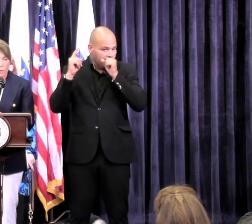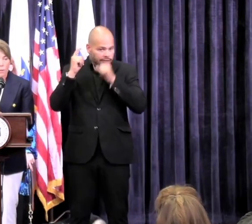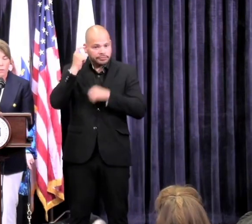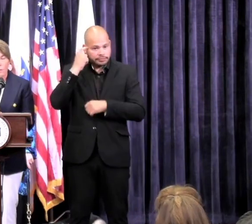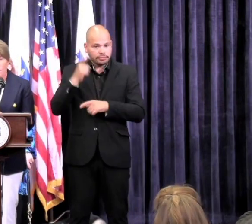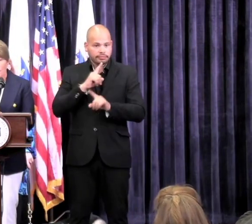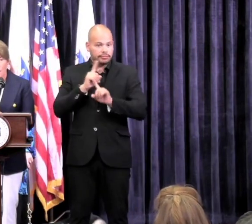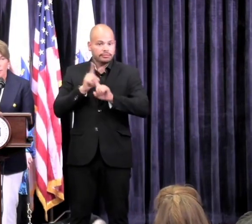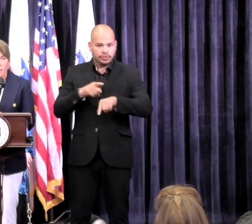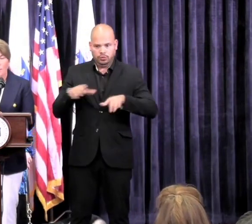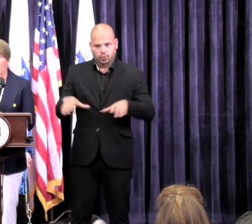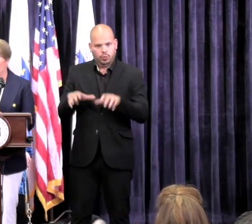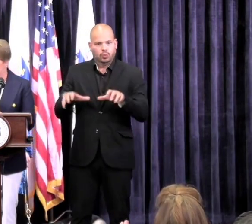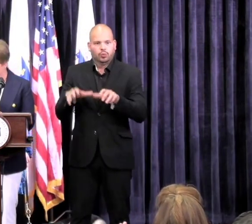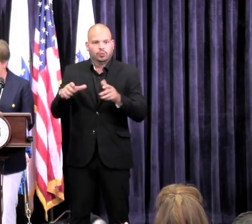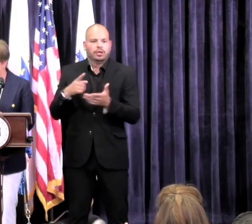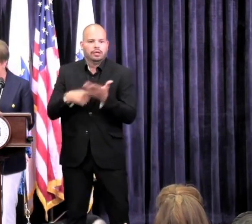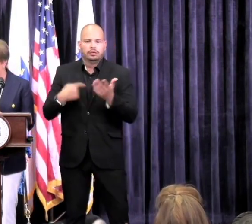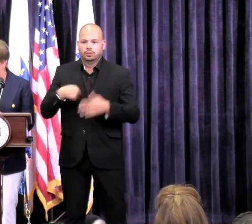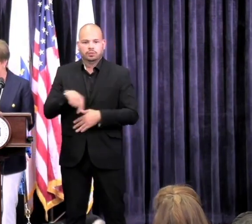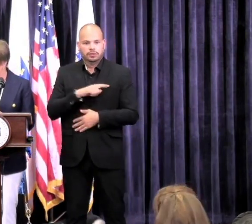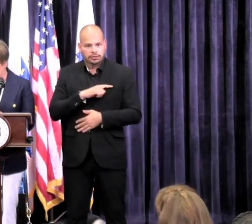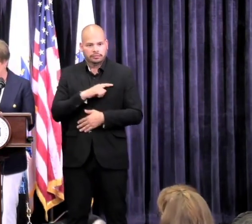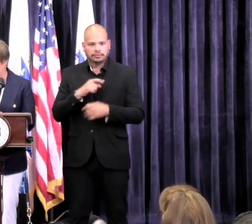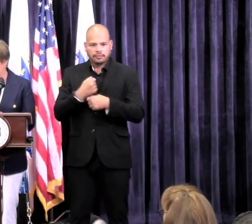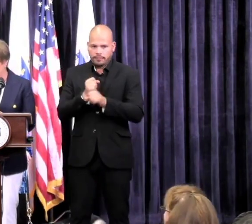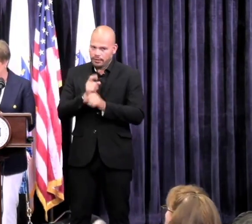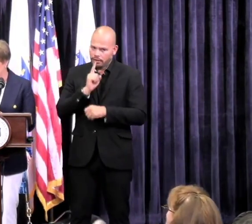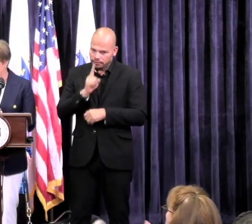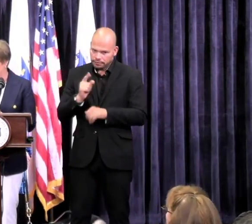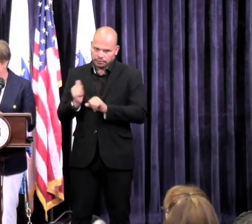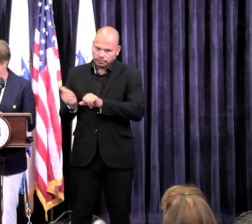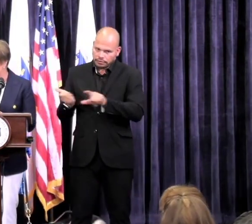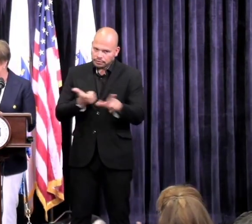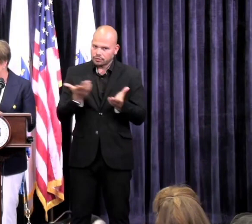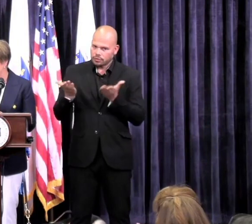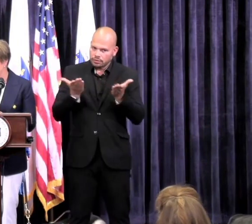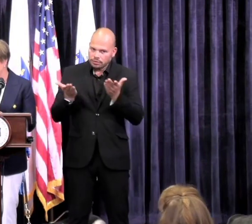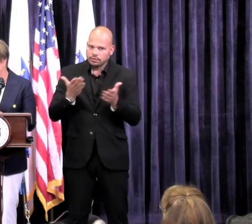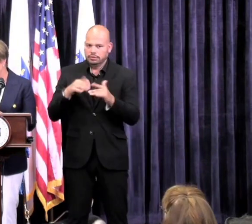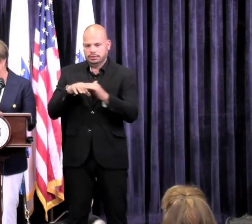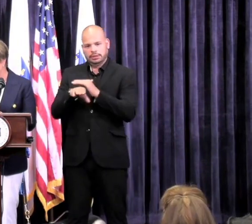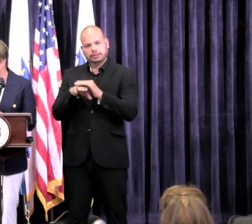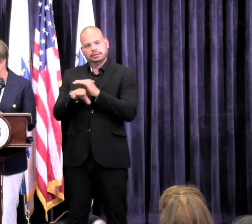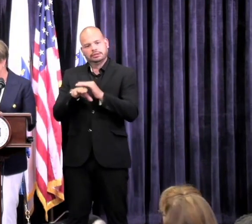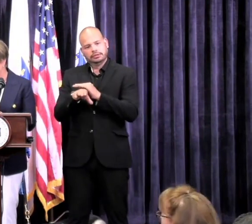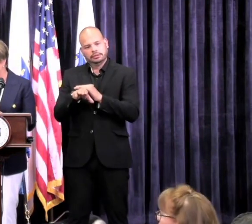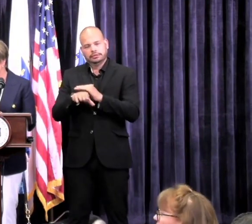that our services our technology are accessible to people across the state